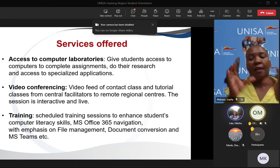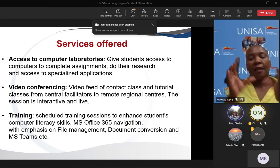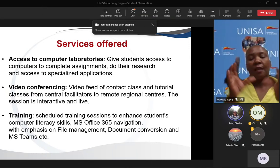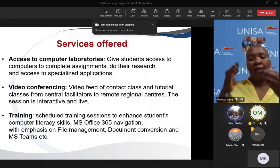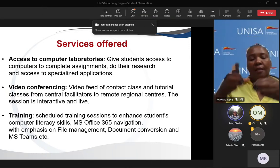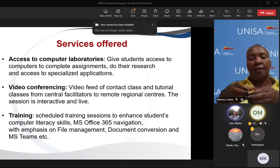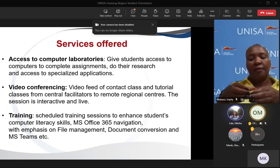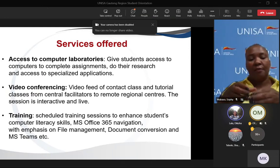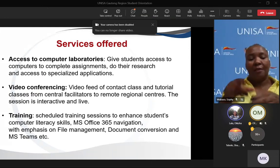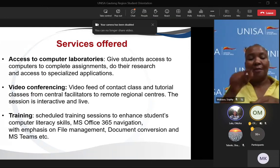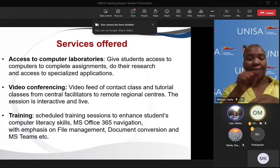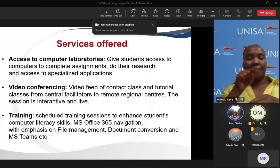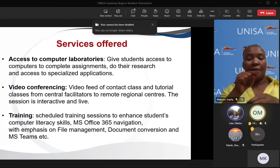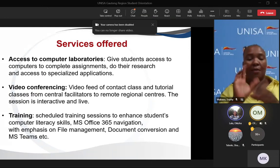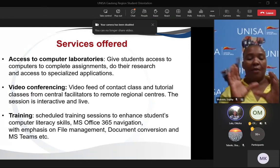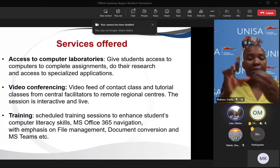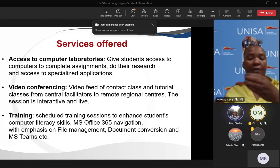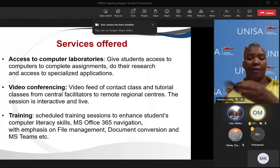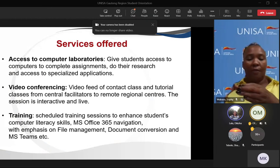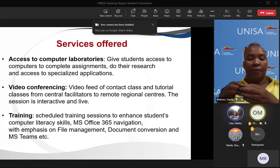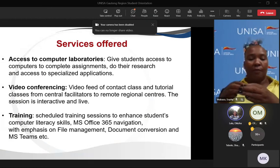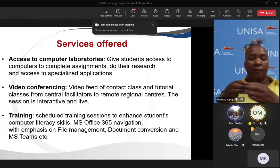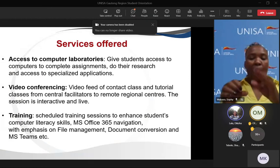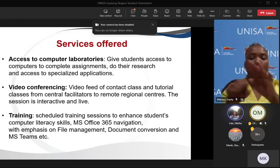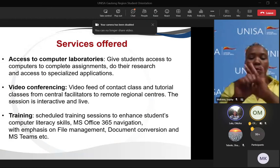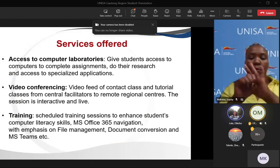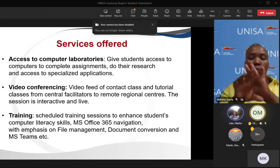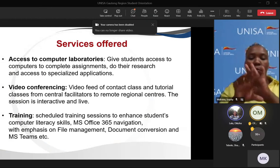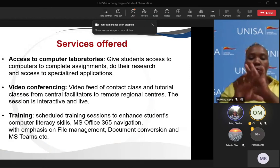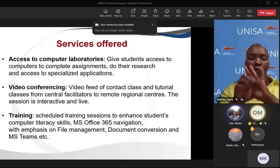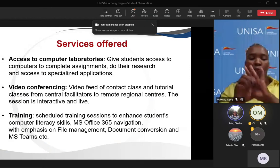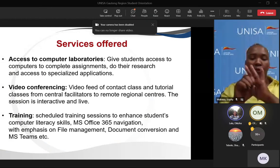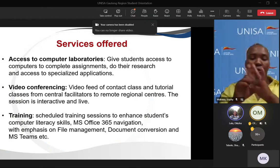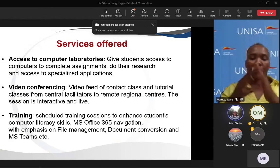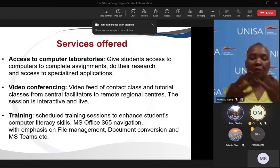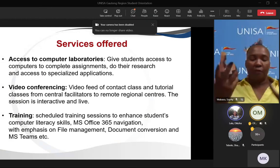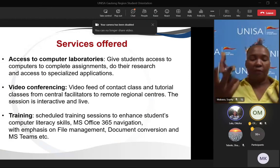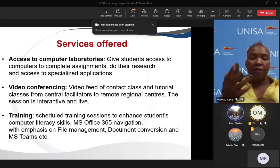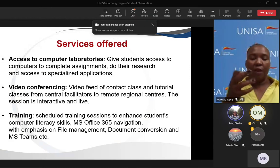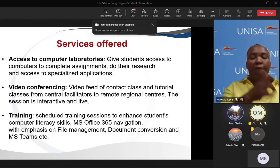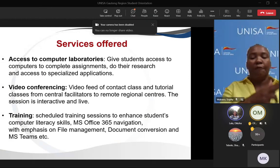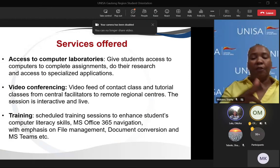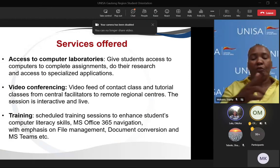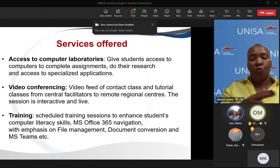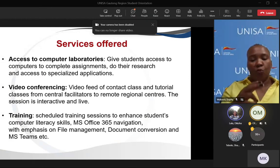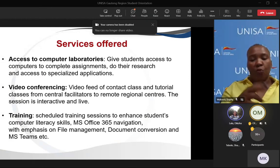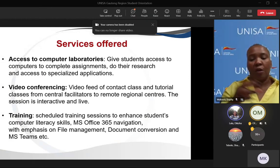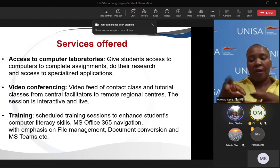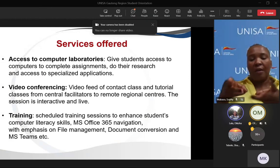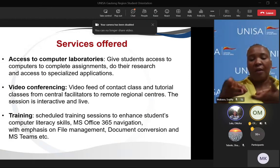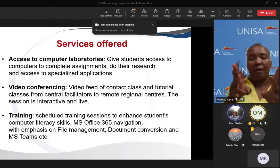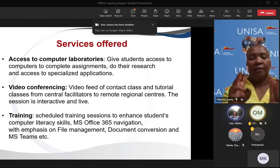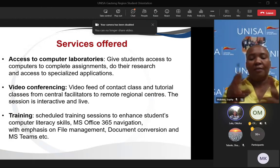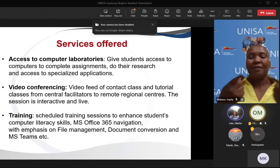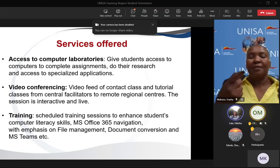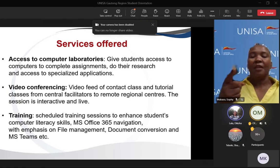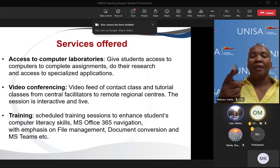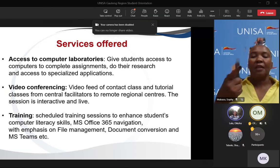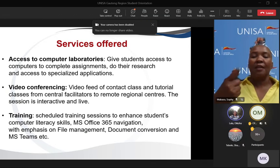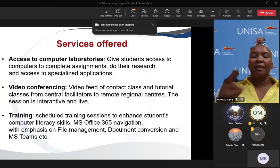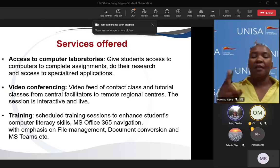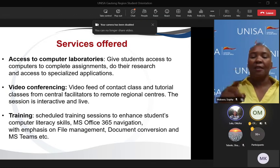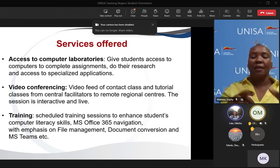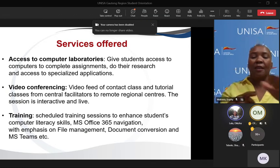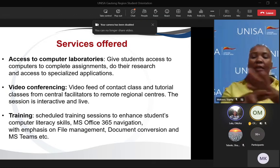and this class is then broadcast over our video conferencing channels such to the various regional service centers